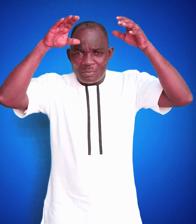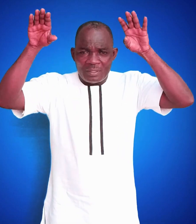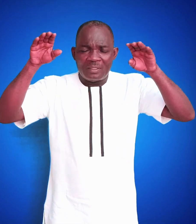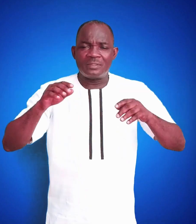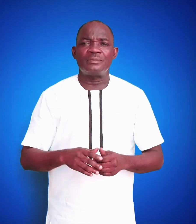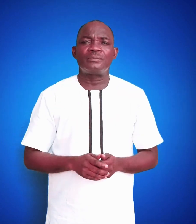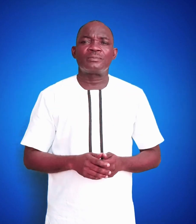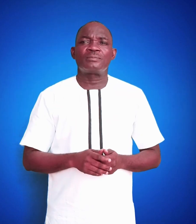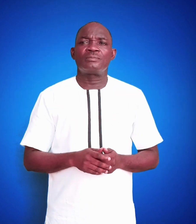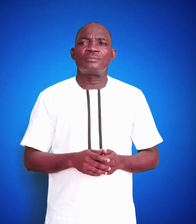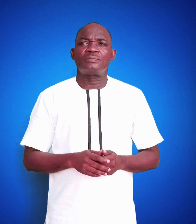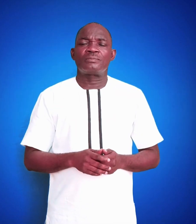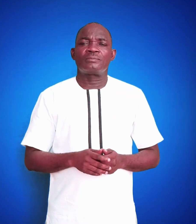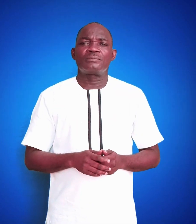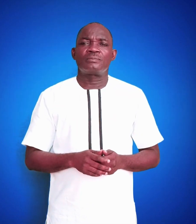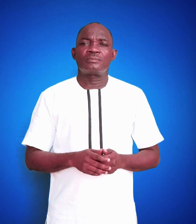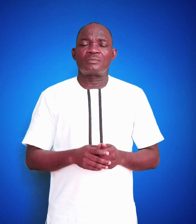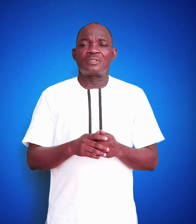awareness.